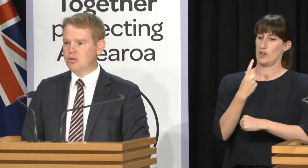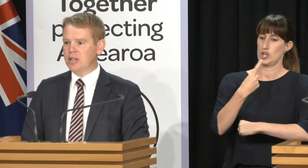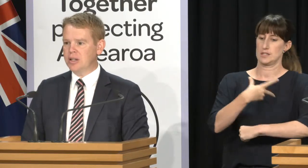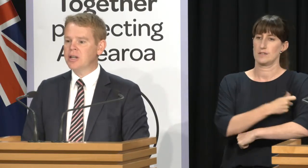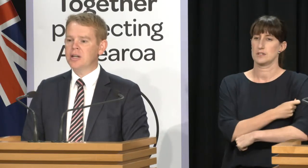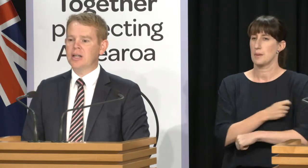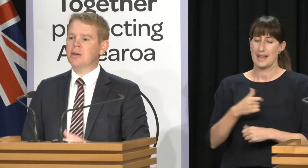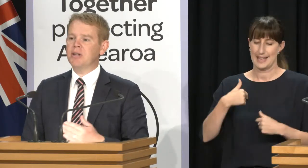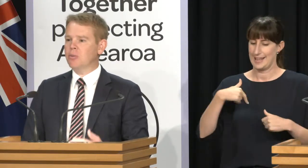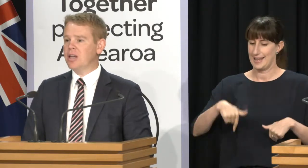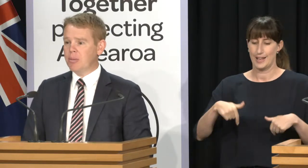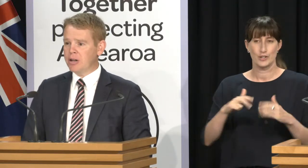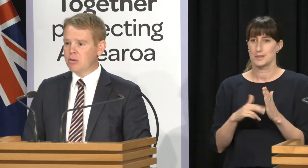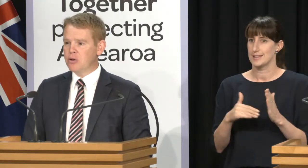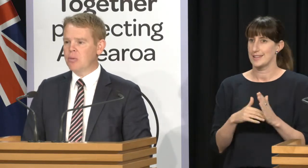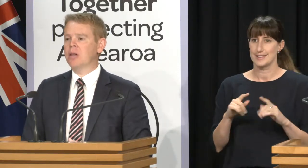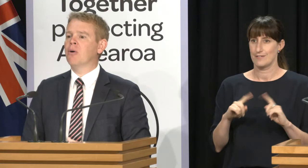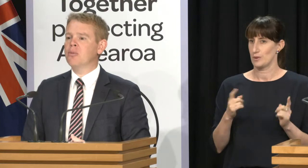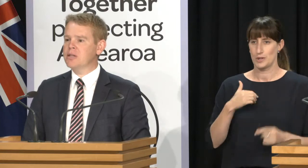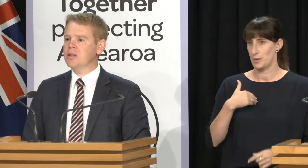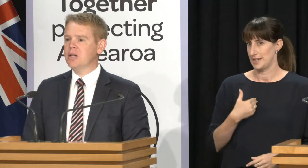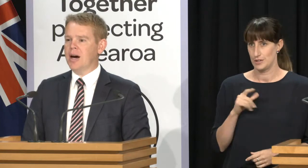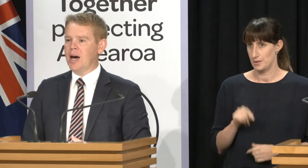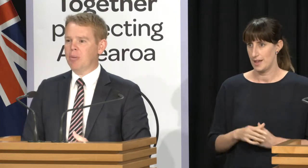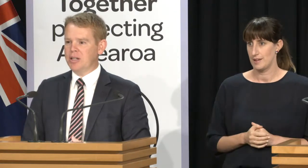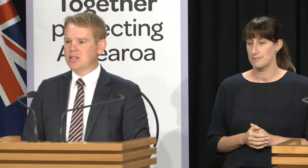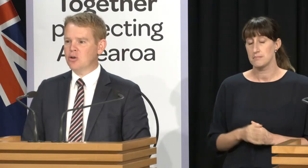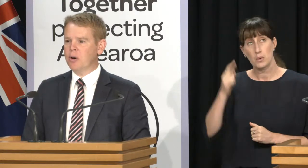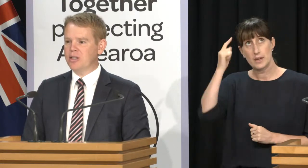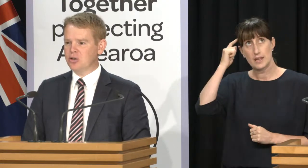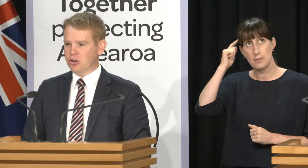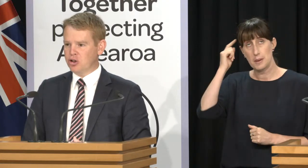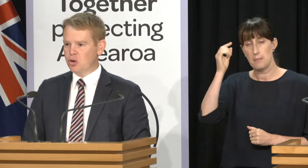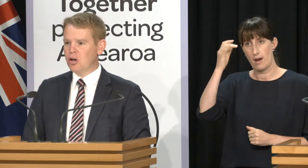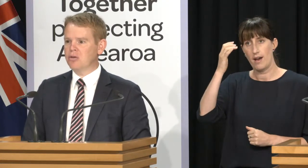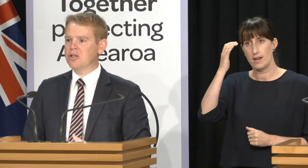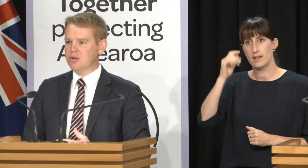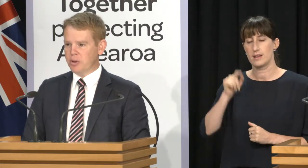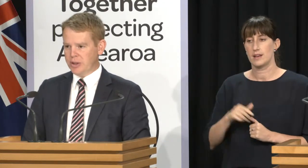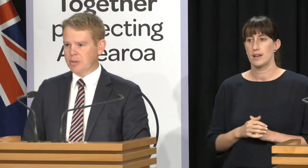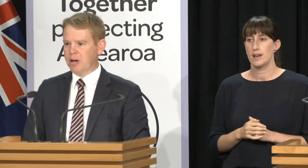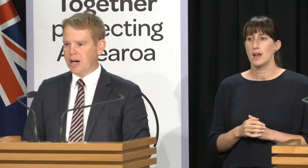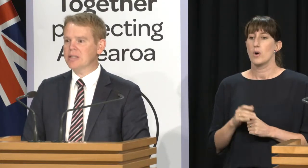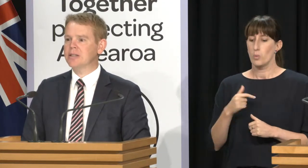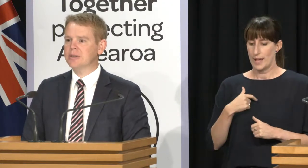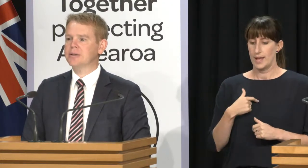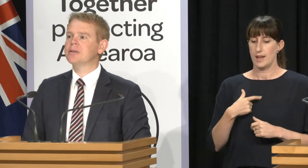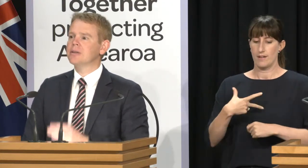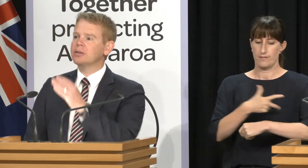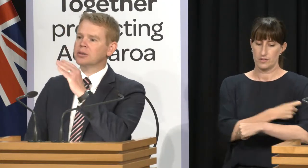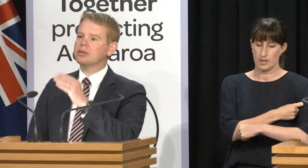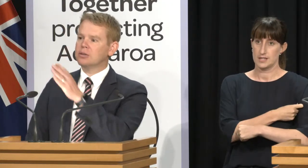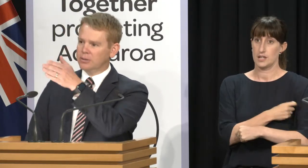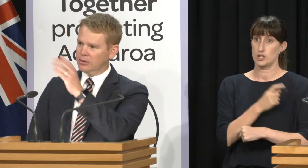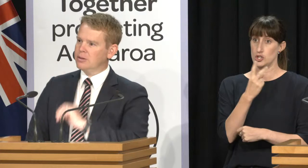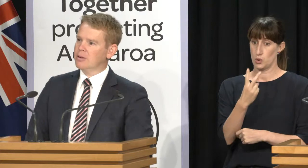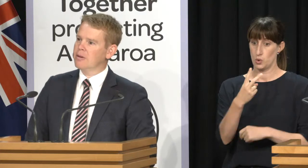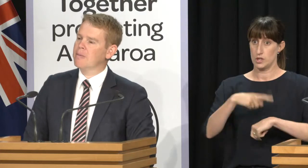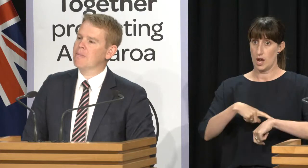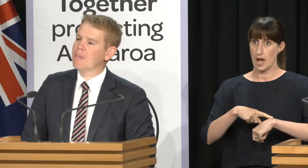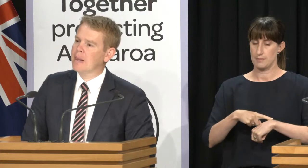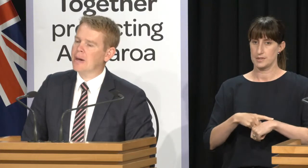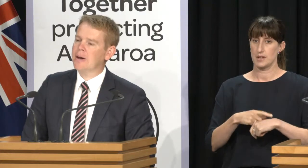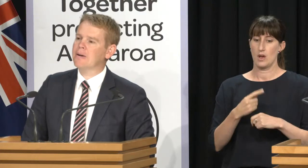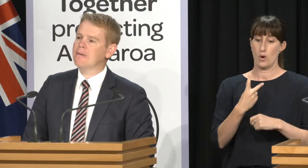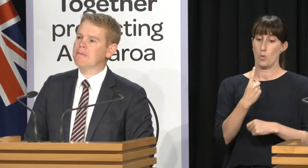that in New Zealand. It's something that we keep under review, but at the moment, our plan's still based on the 2 doses 3 weeks apart. So everyone will